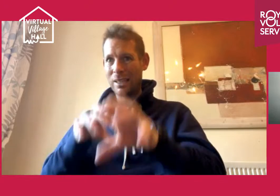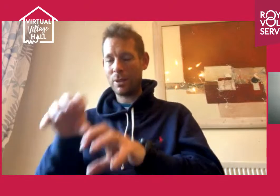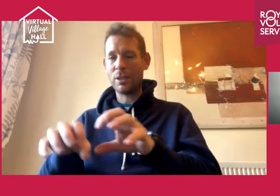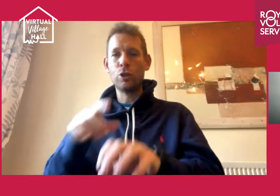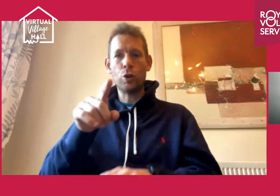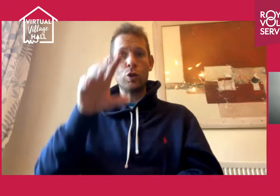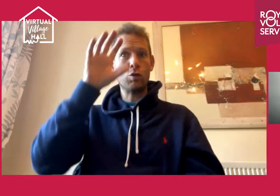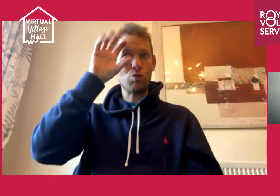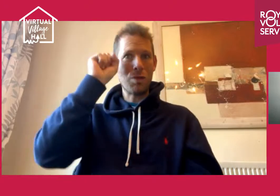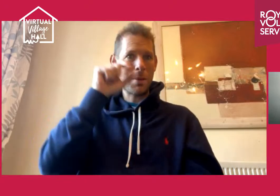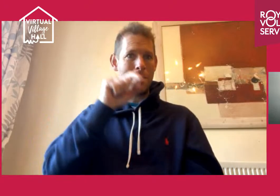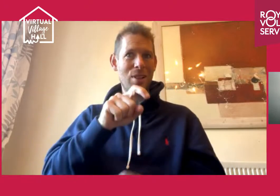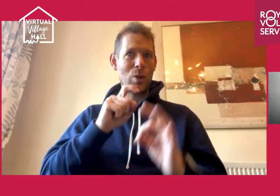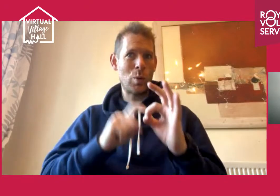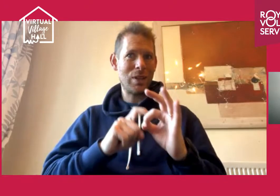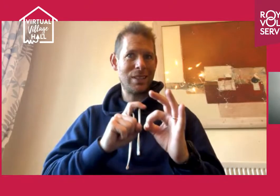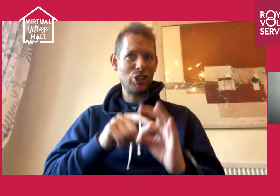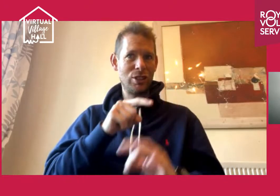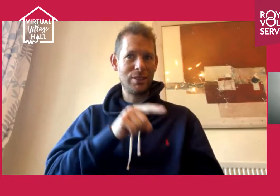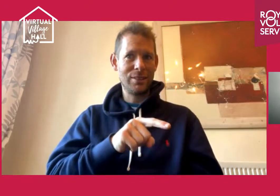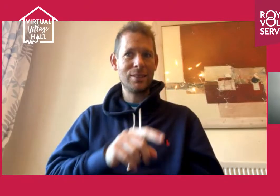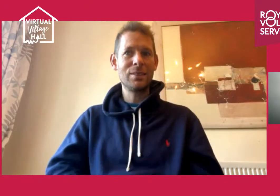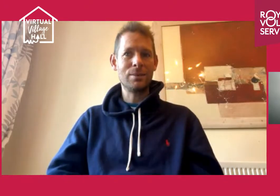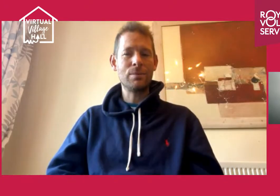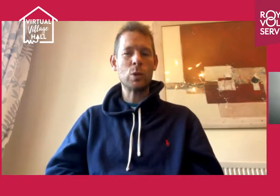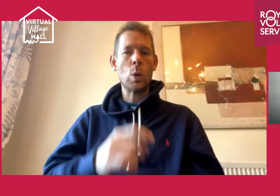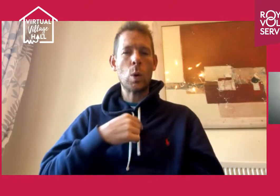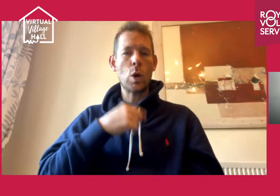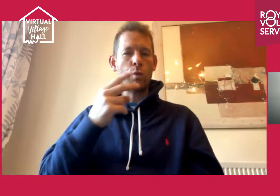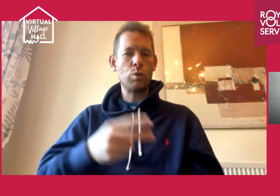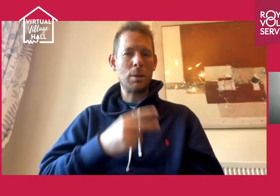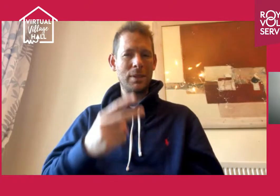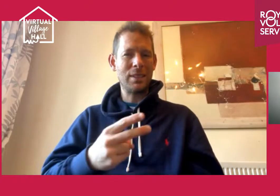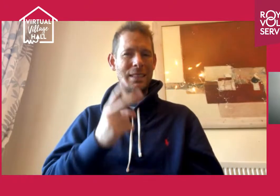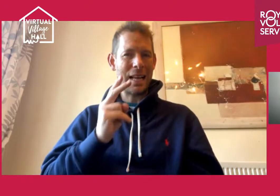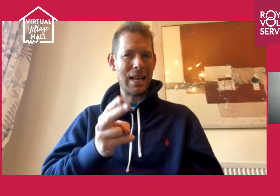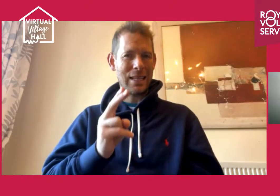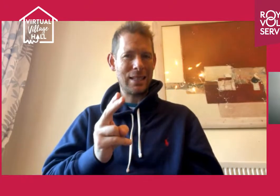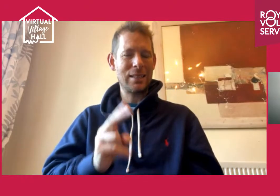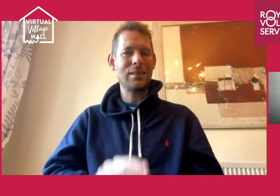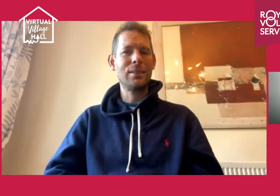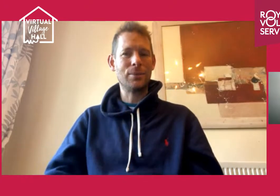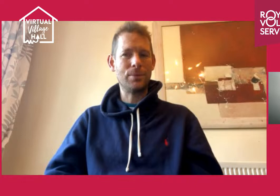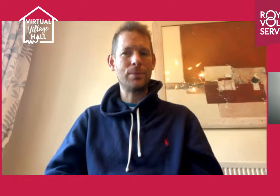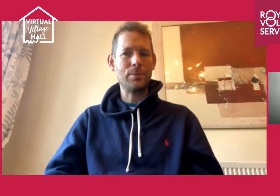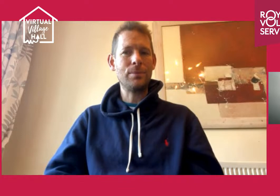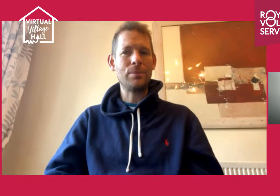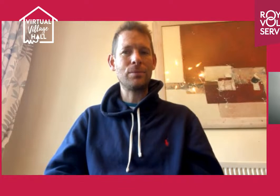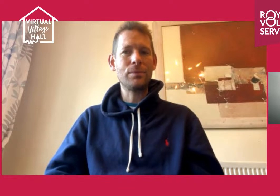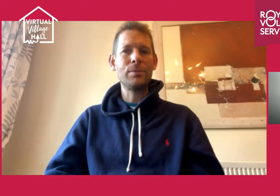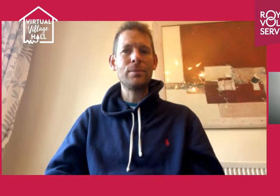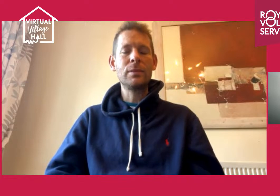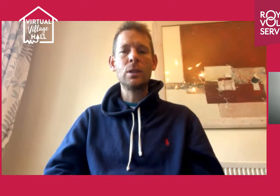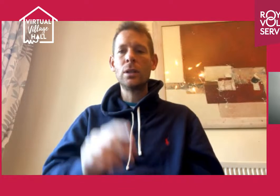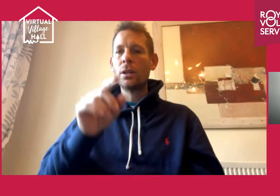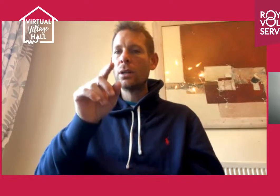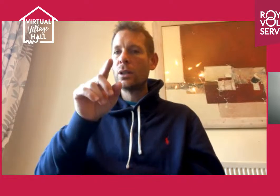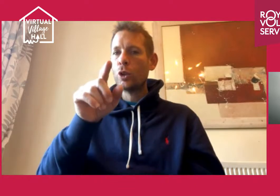Okay, so I'll teach you all the animal signs first, and then we can come back to that. Remember, that's how we ask the question if you're wanting to ask about